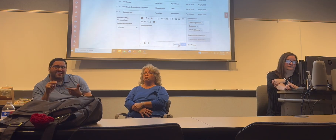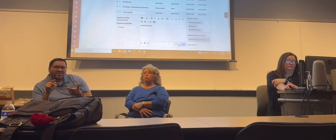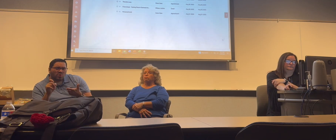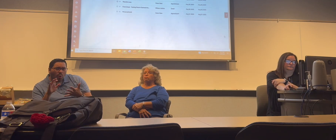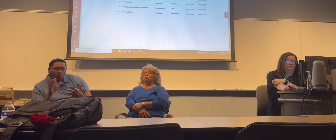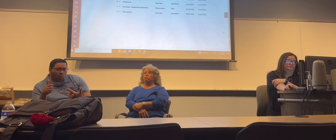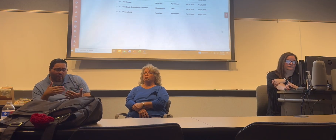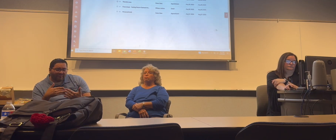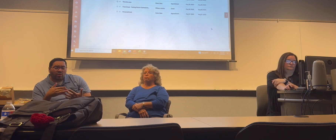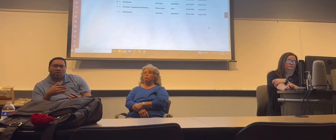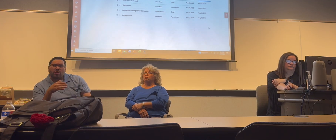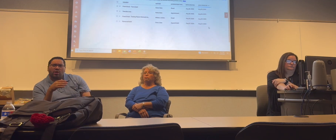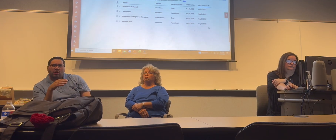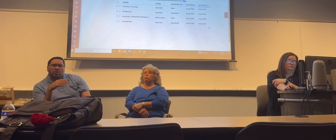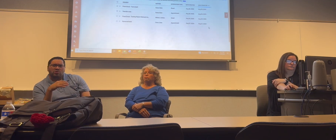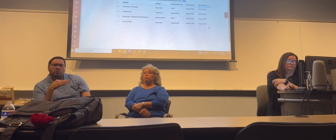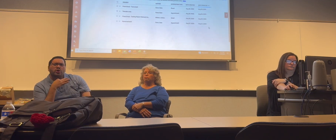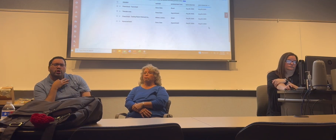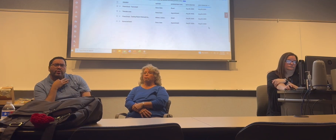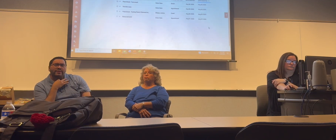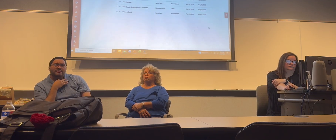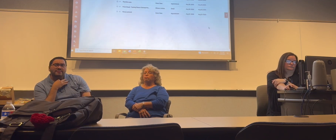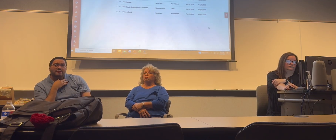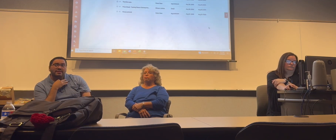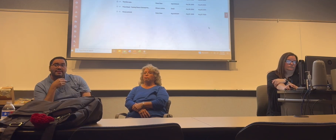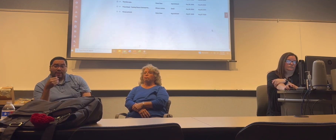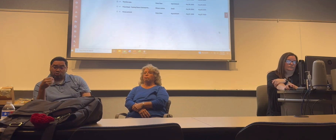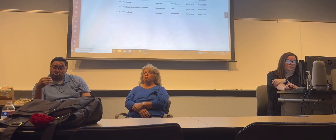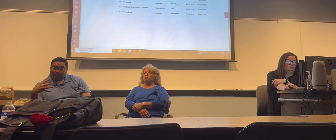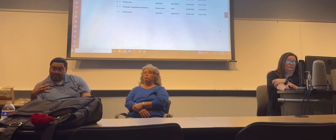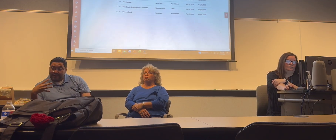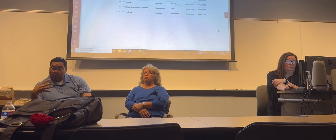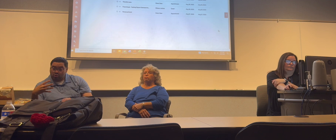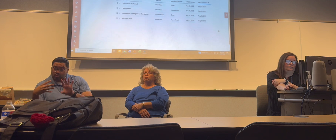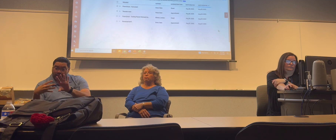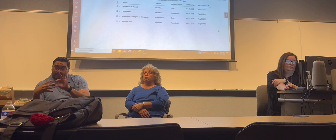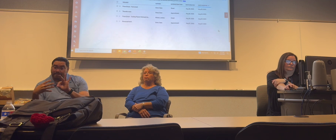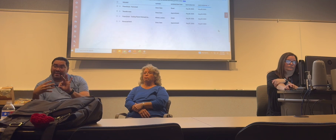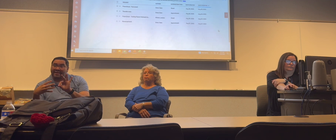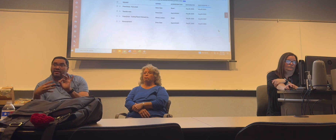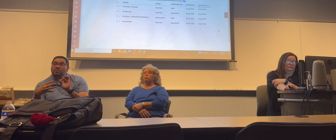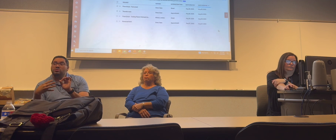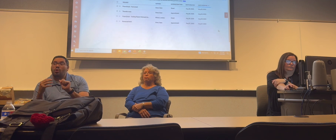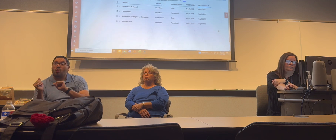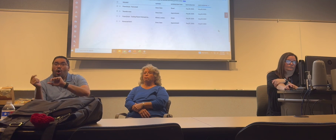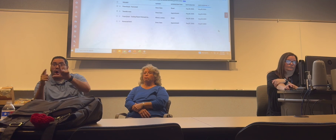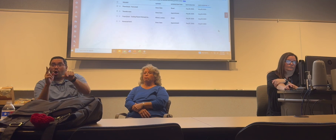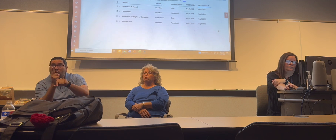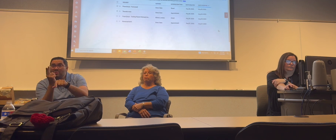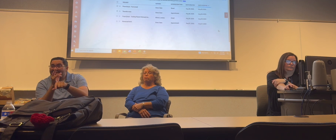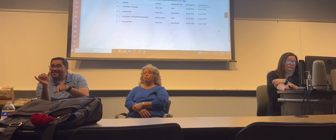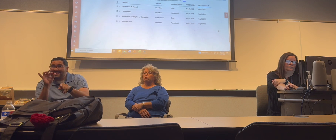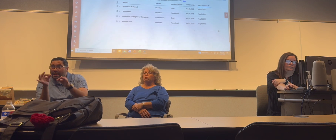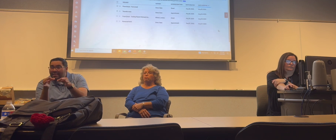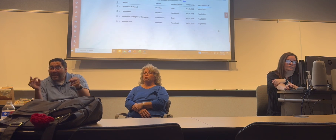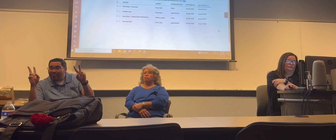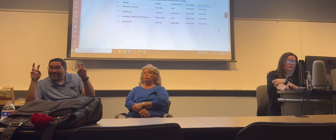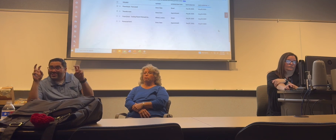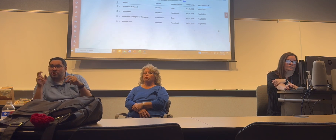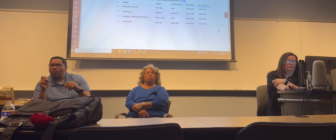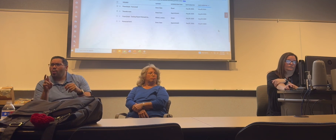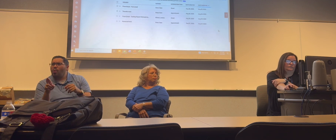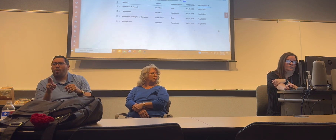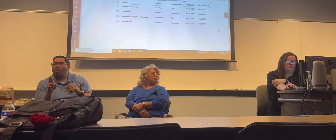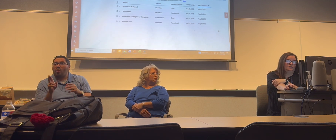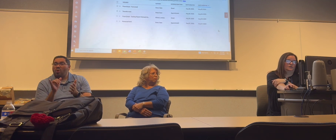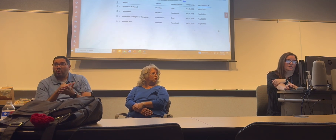whatever, is there a drop-down, list for us to choose so that we're all using the same language? Or is that